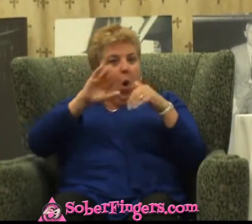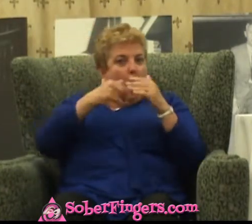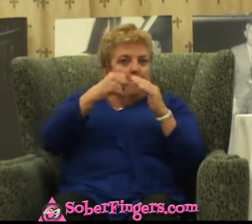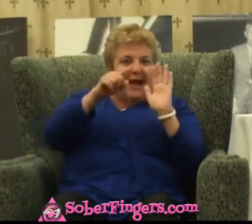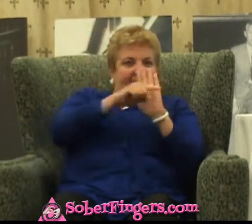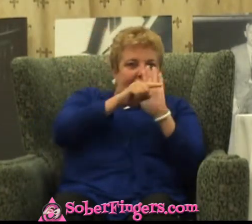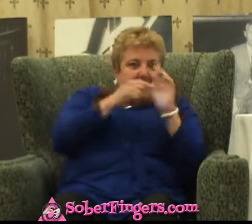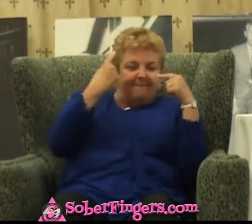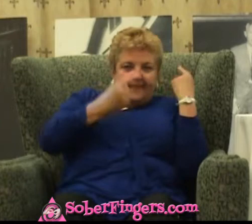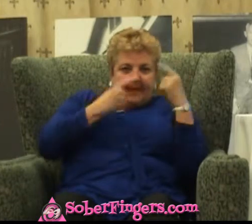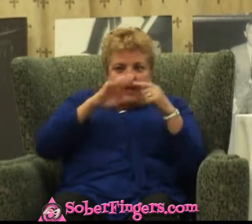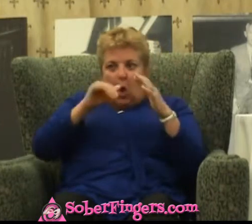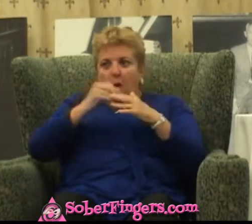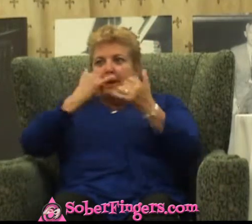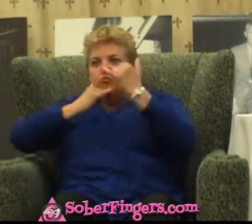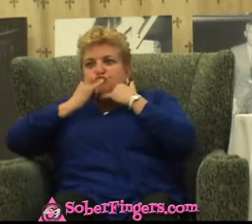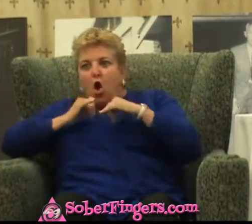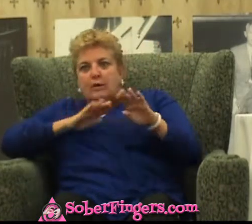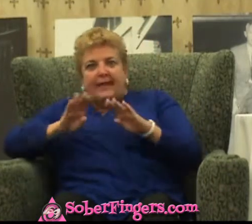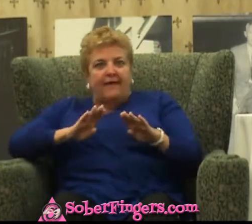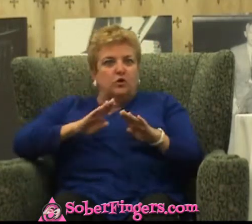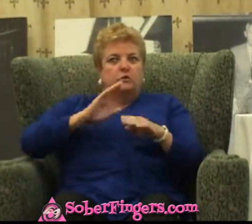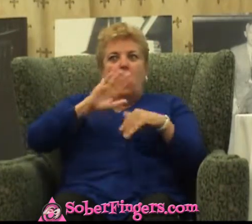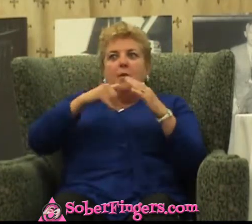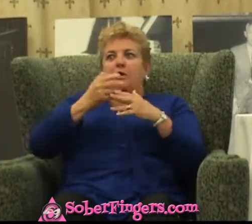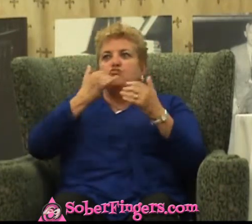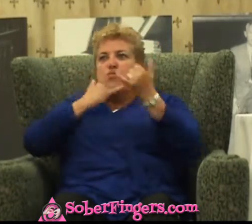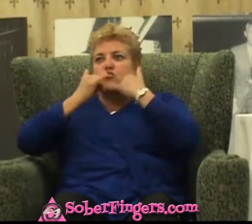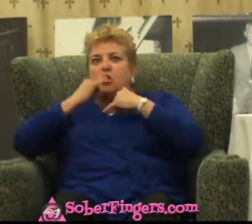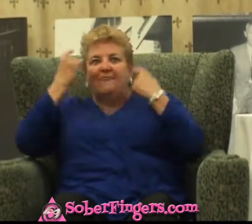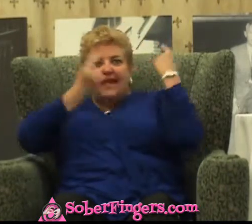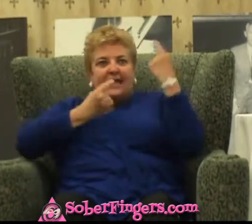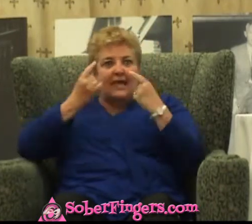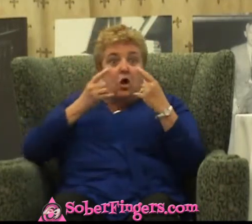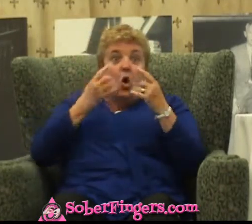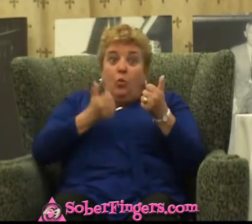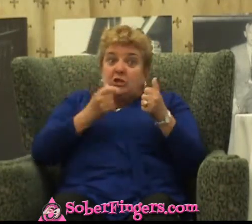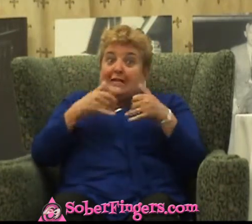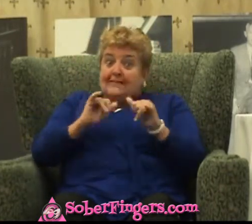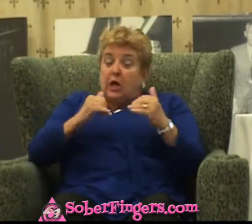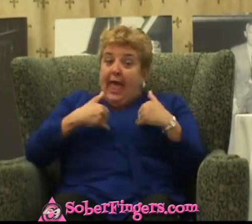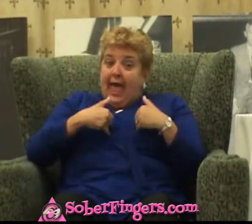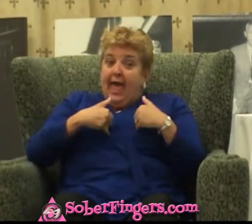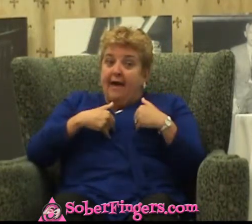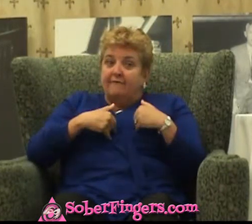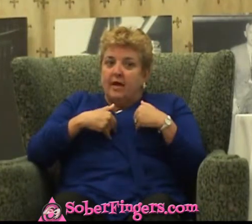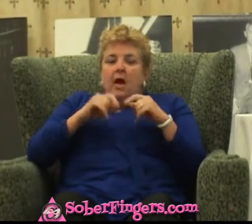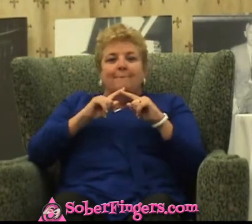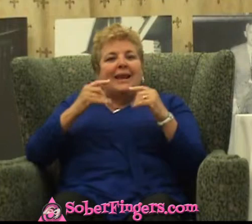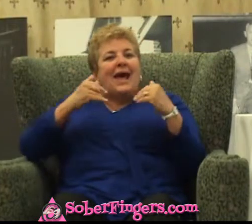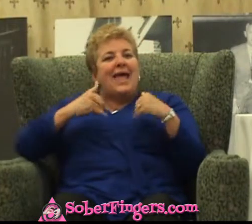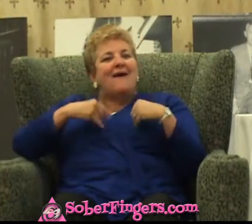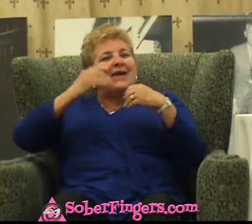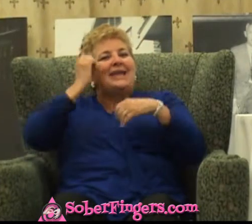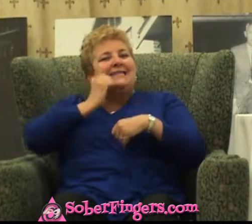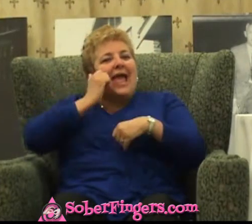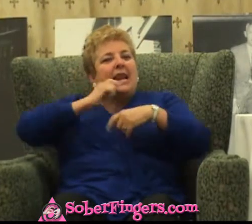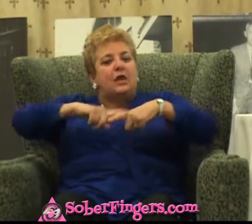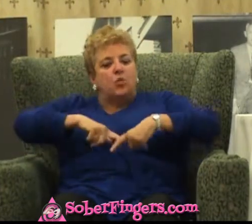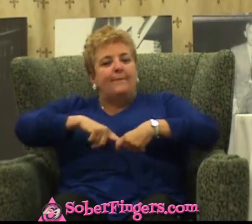defects of character, which I still have, but I have a daily reprieve from them. I mentioned this